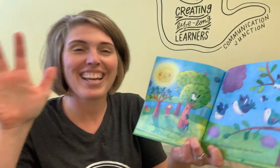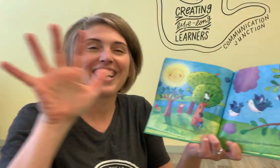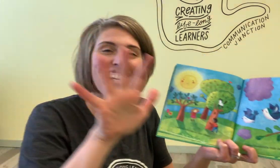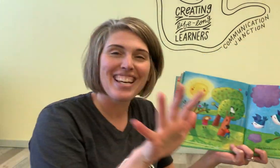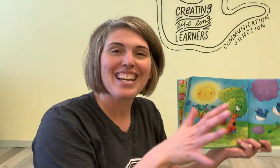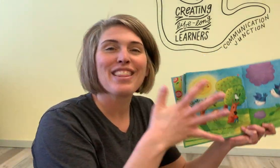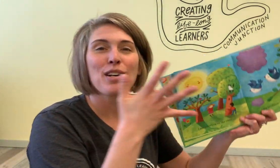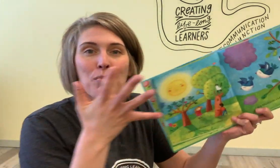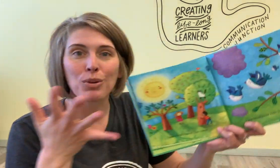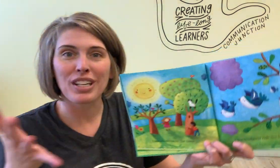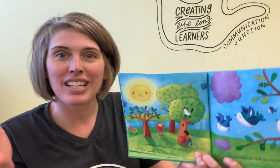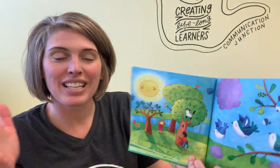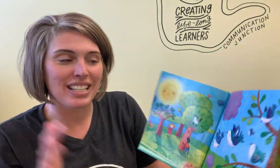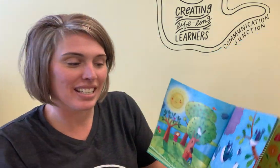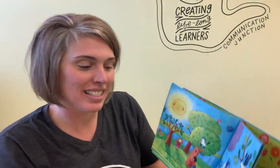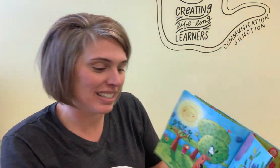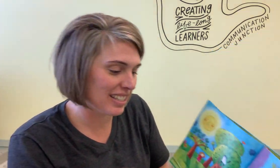ride in the breeze.